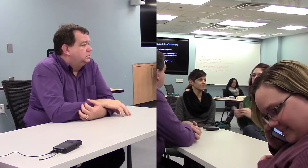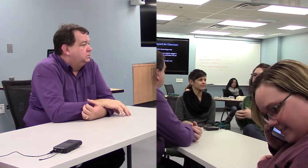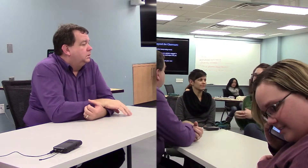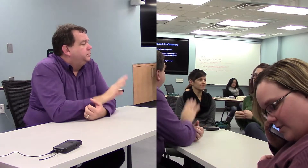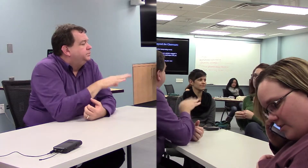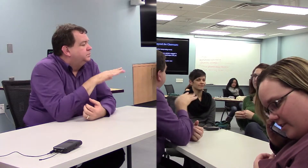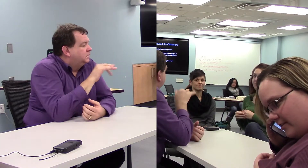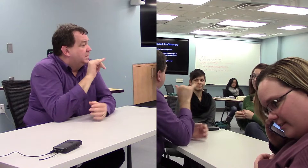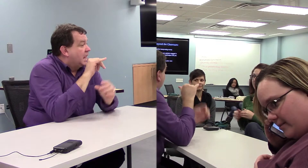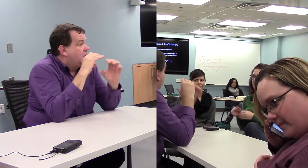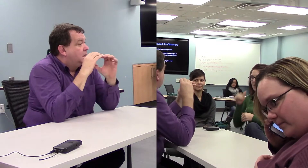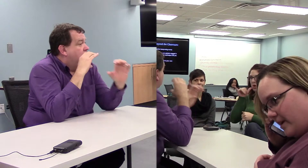No, I'll call you later. Bye.